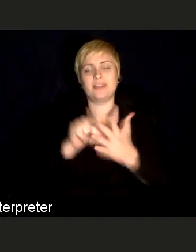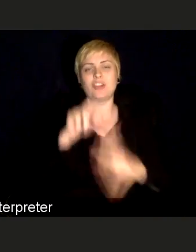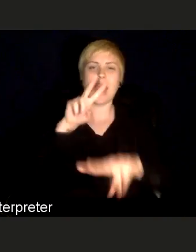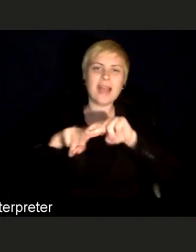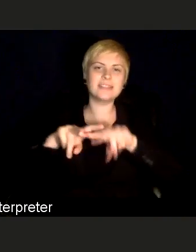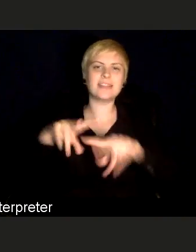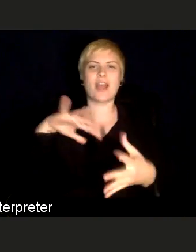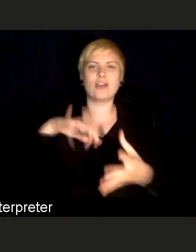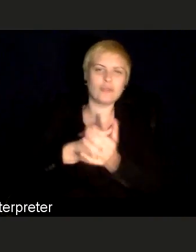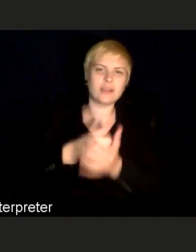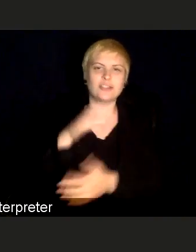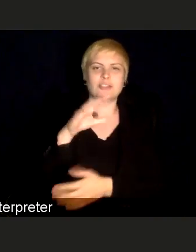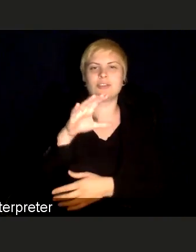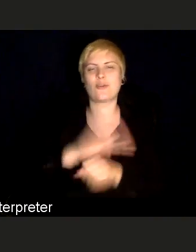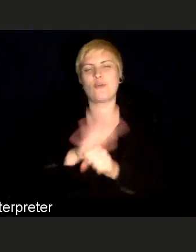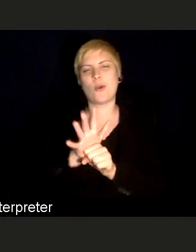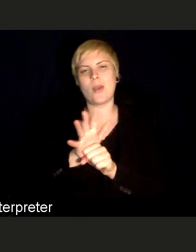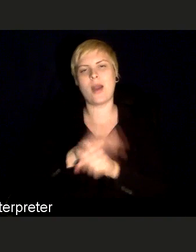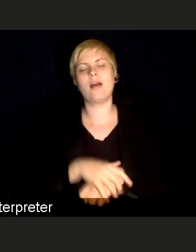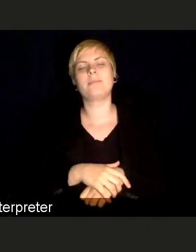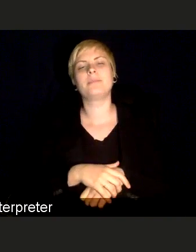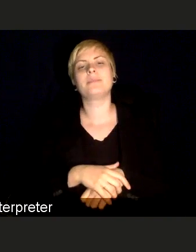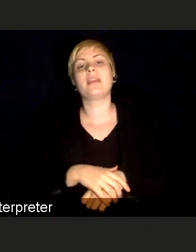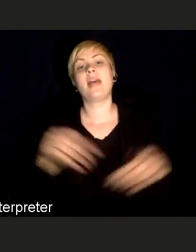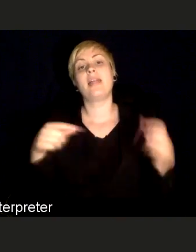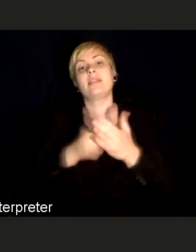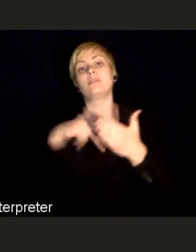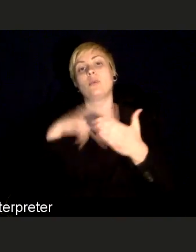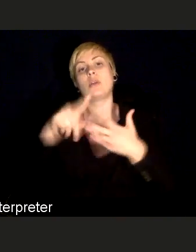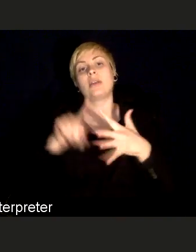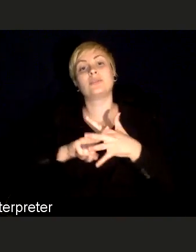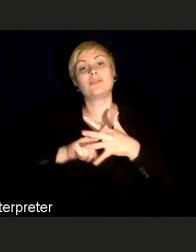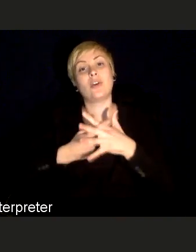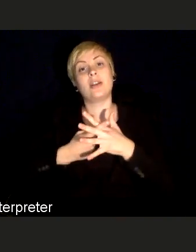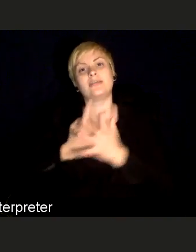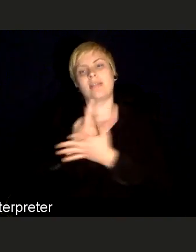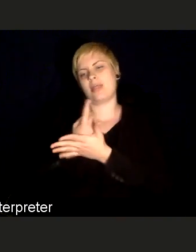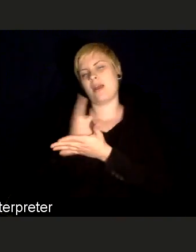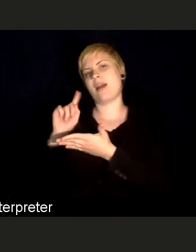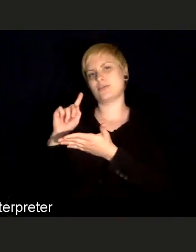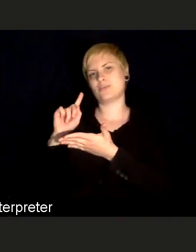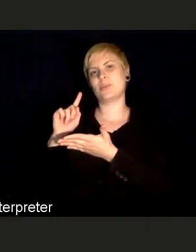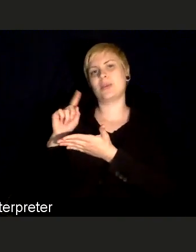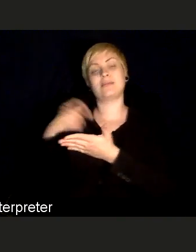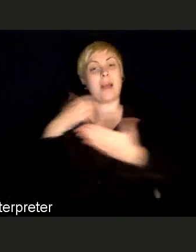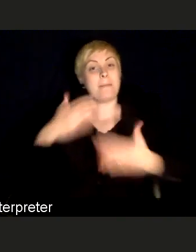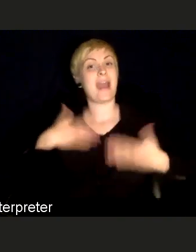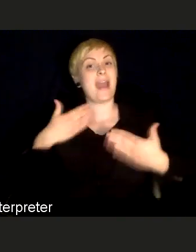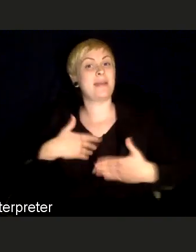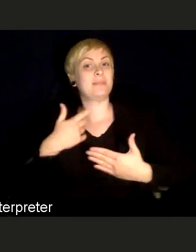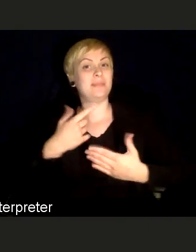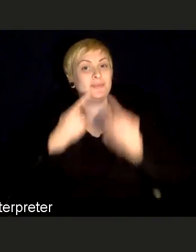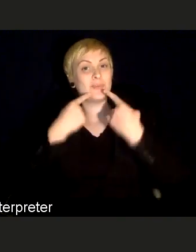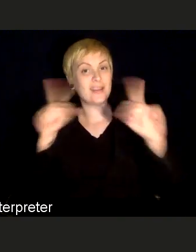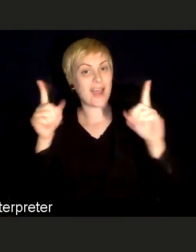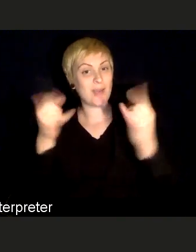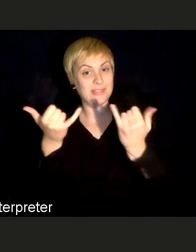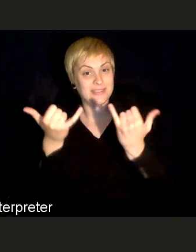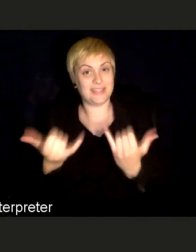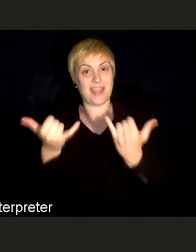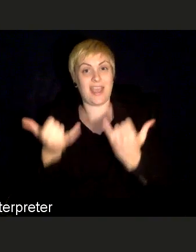#CrushCorona. And this program started last week, and I am happy to say that today,